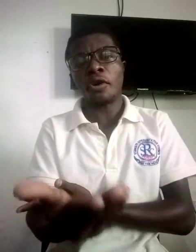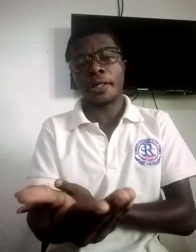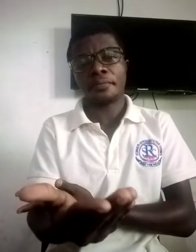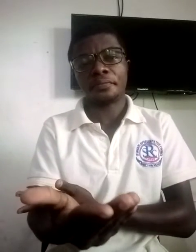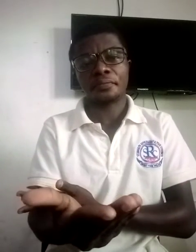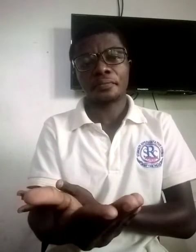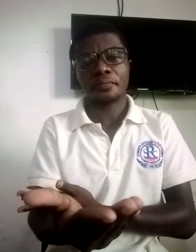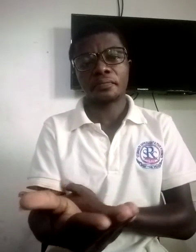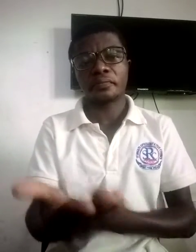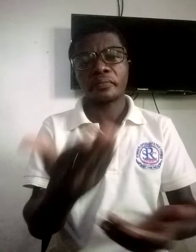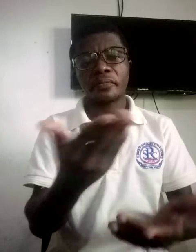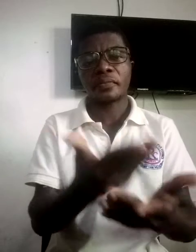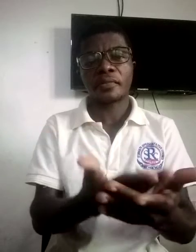morning.